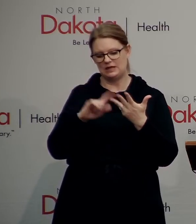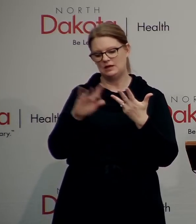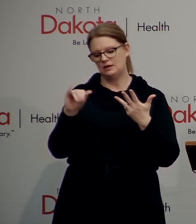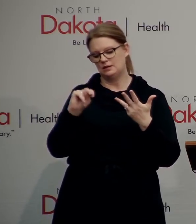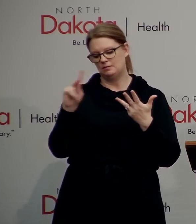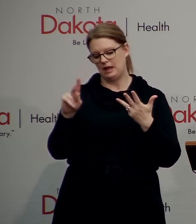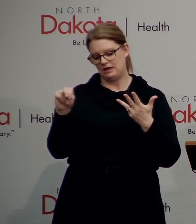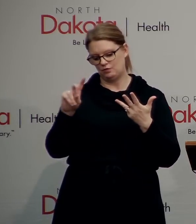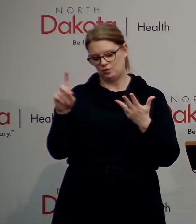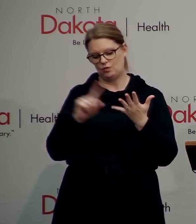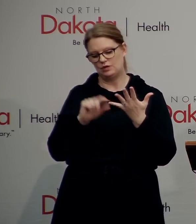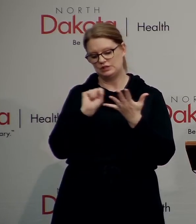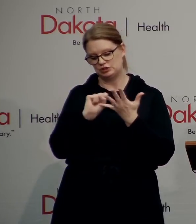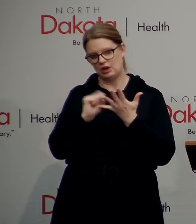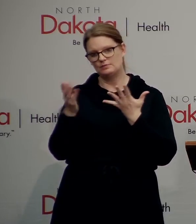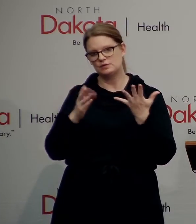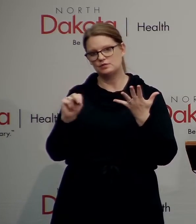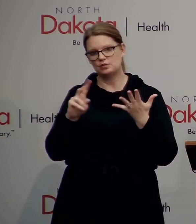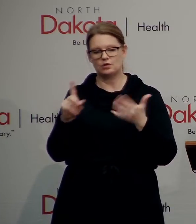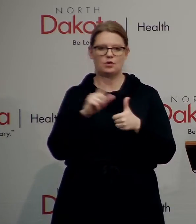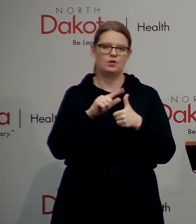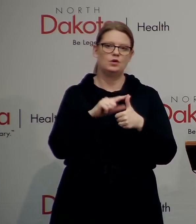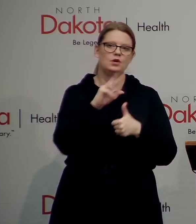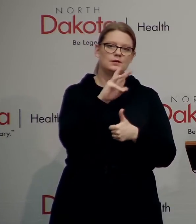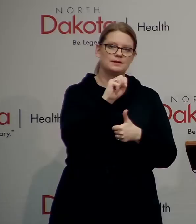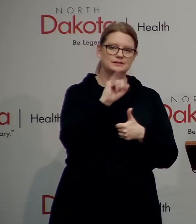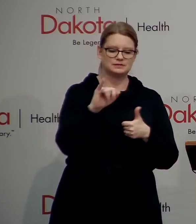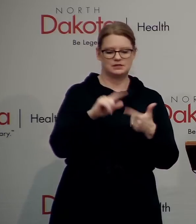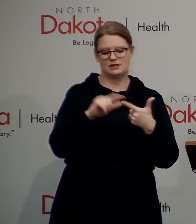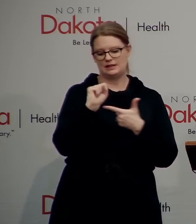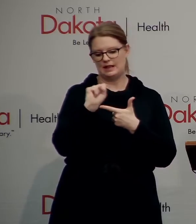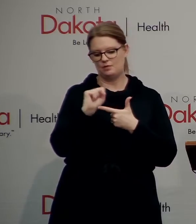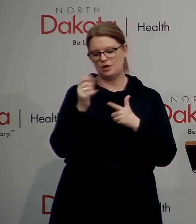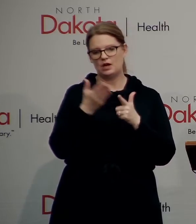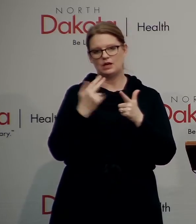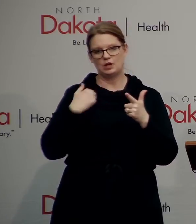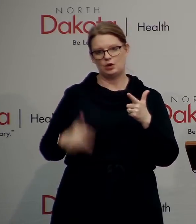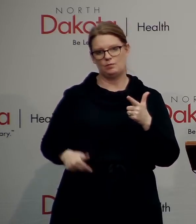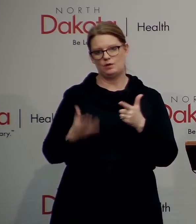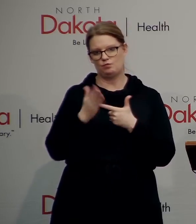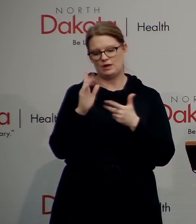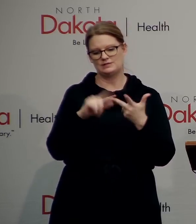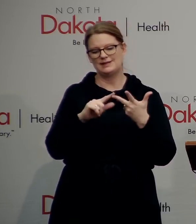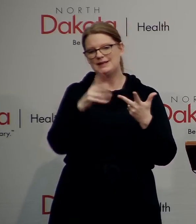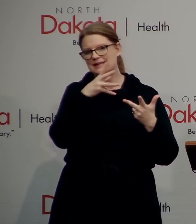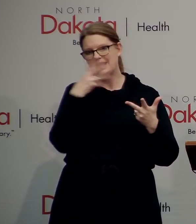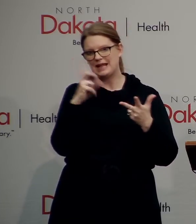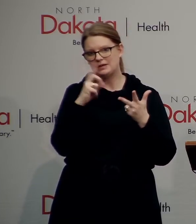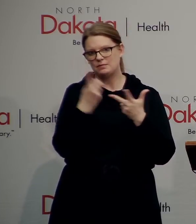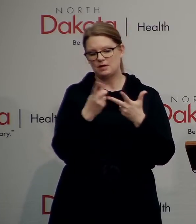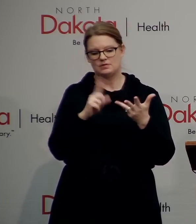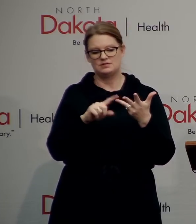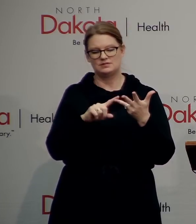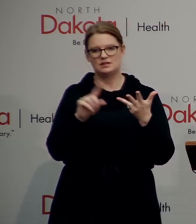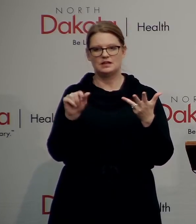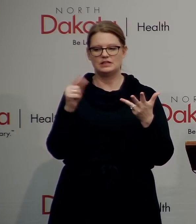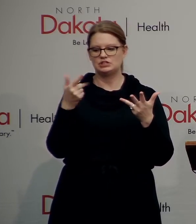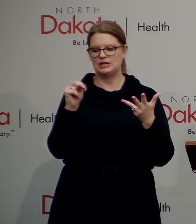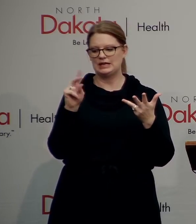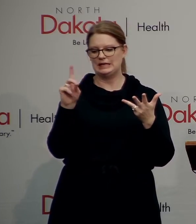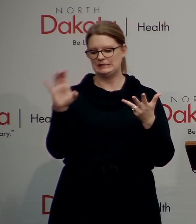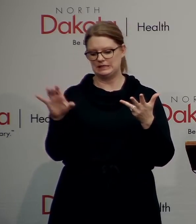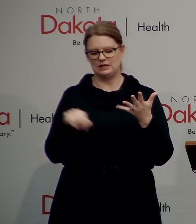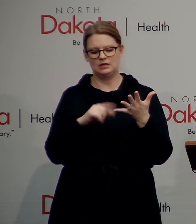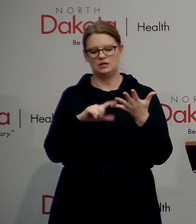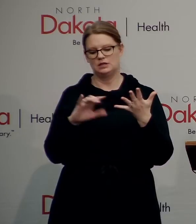North Dakota, Job Service North Dakota, Worker Safety Insurance, Labor and Human Rights, and the Ag Department, as well as partner organizations like